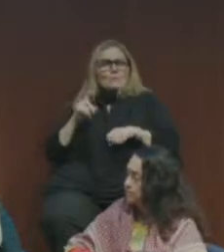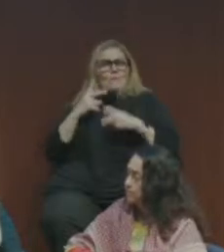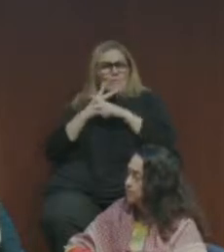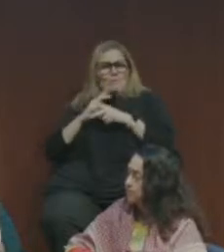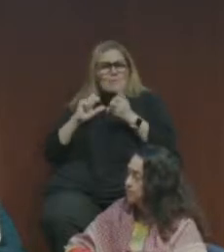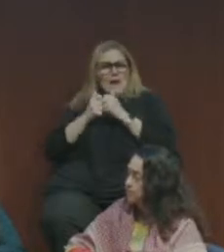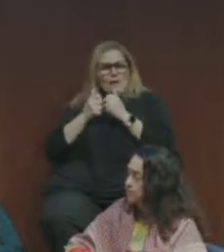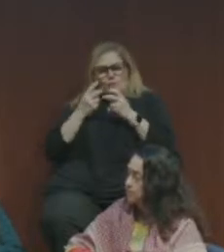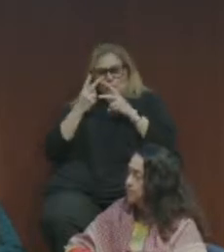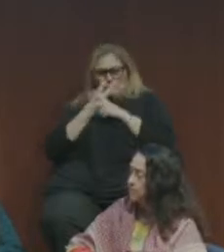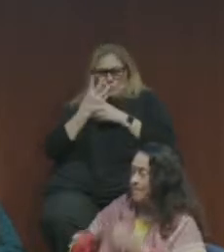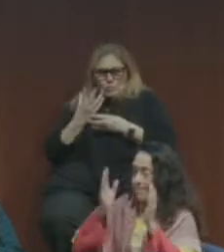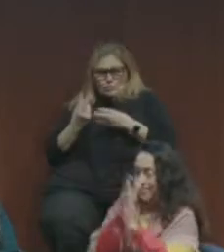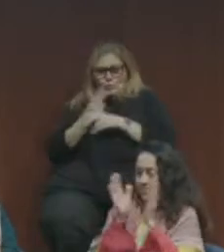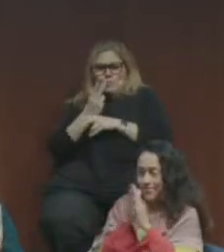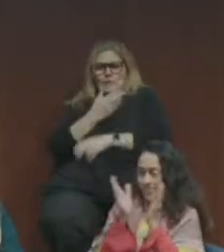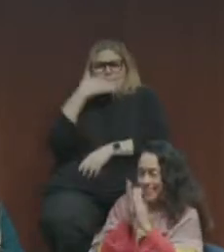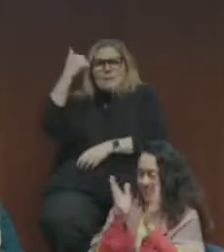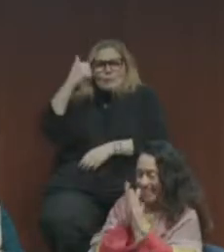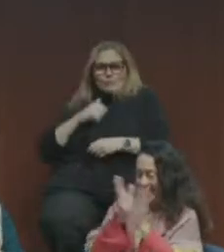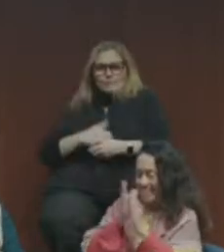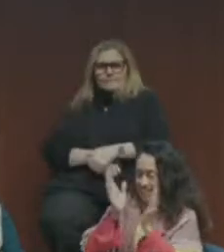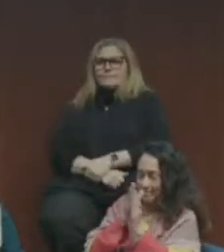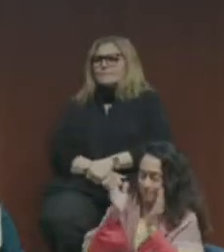to navigate.